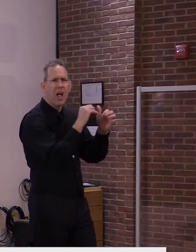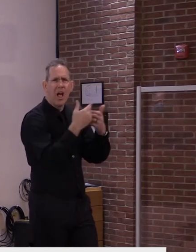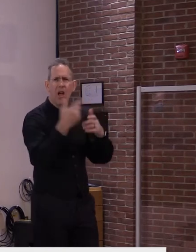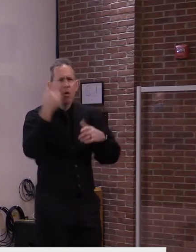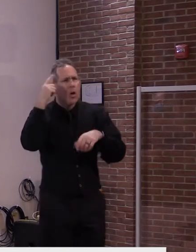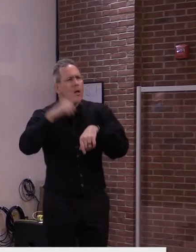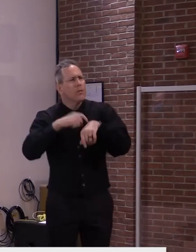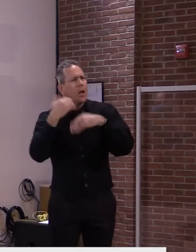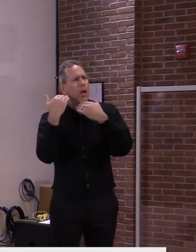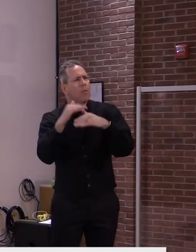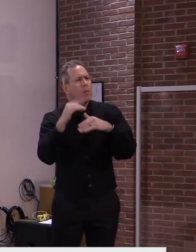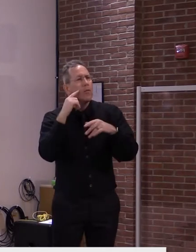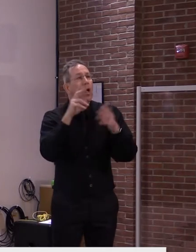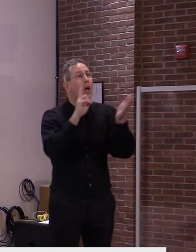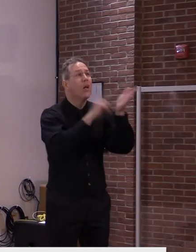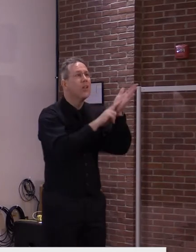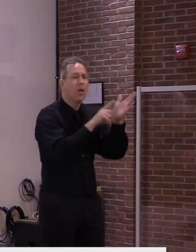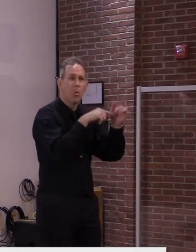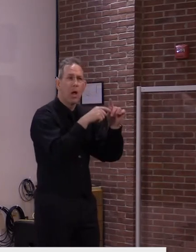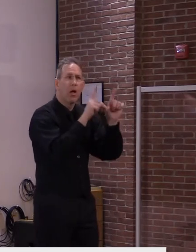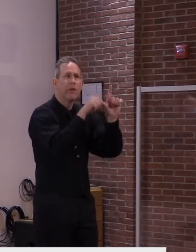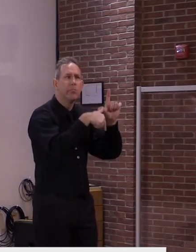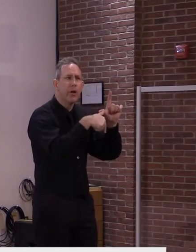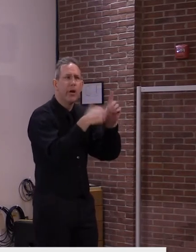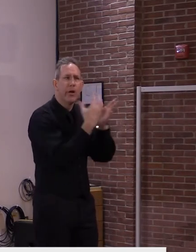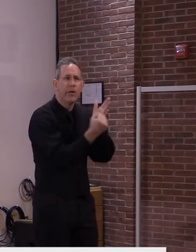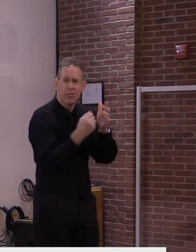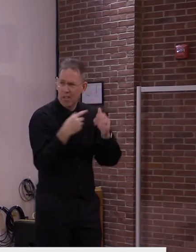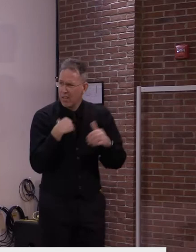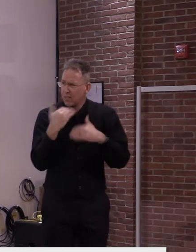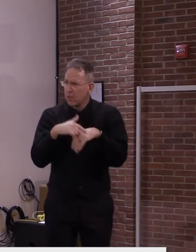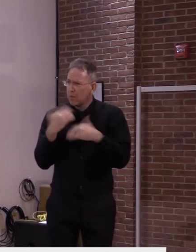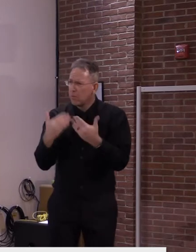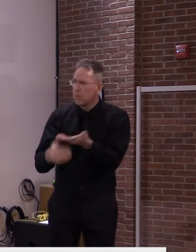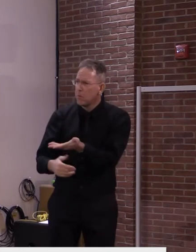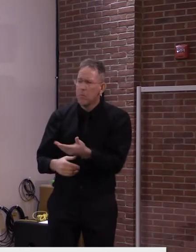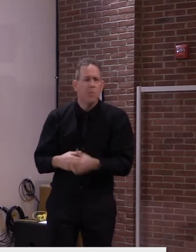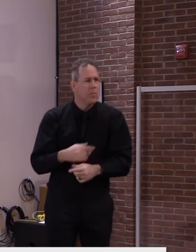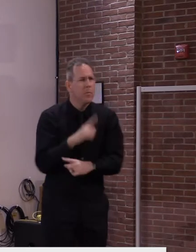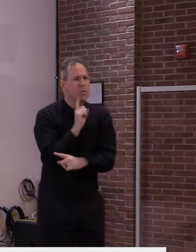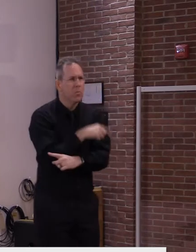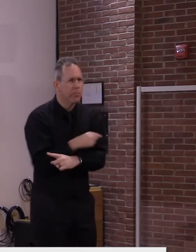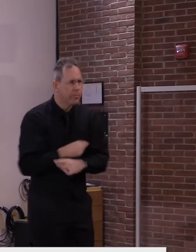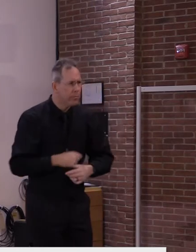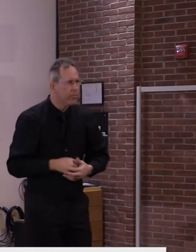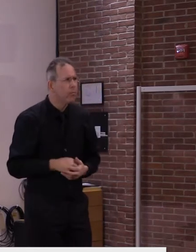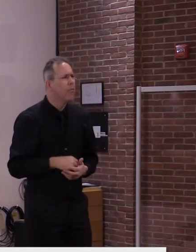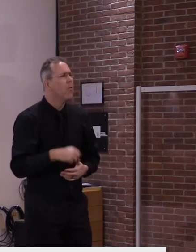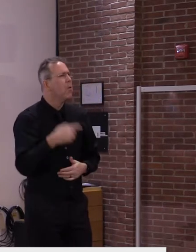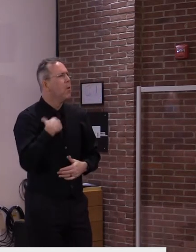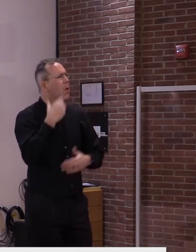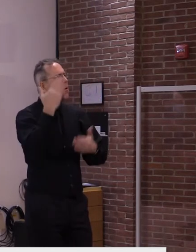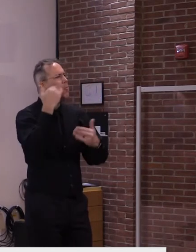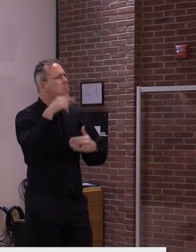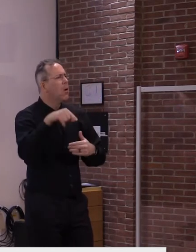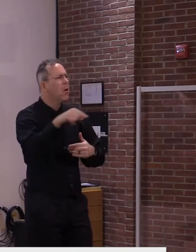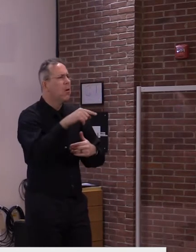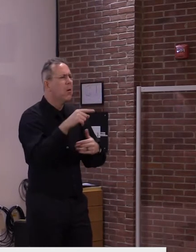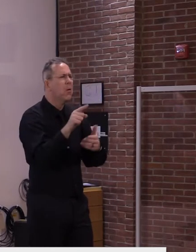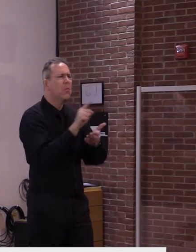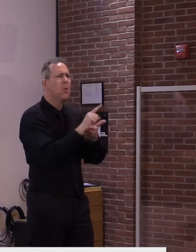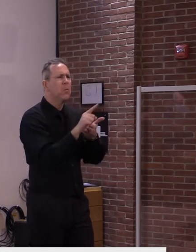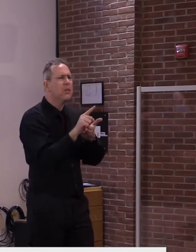Yeah, Lisa, I would think within a week we should have the plan ready to go for where we're going. There are some issues. I